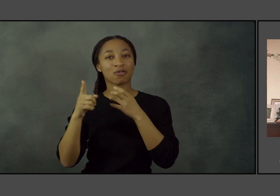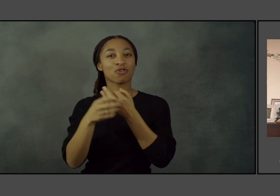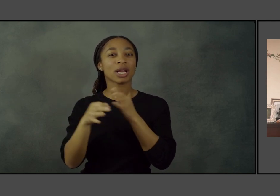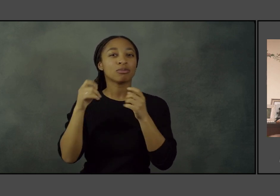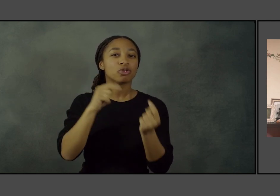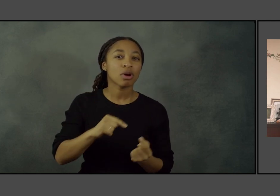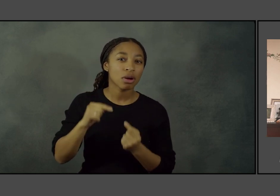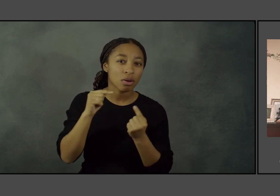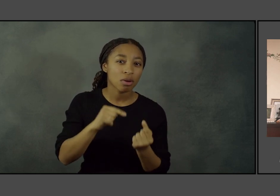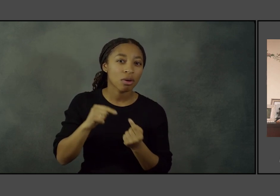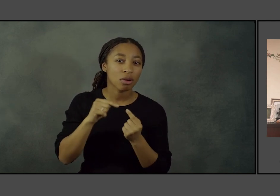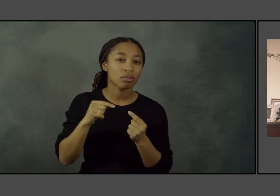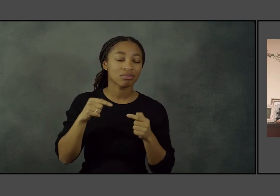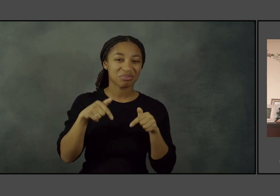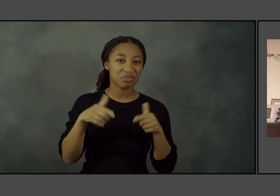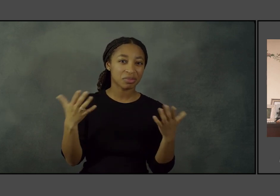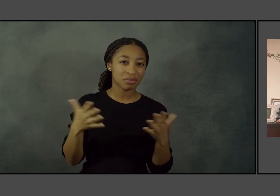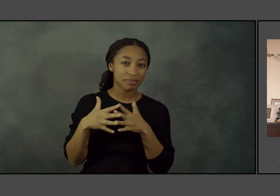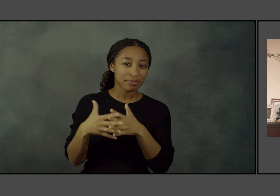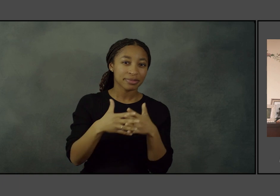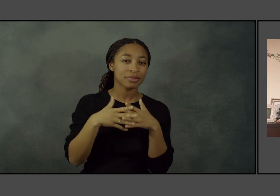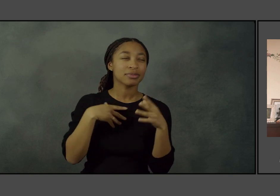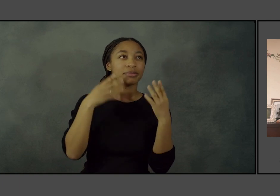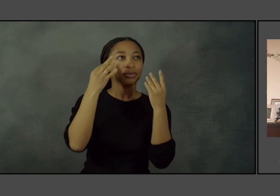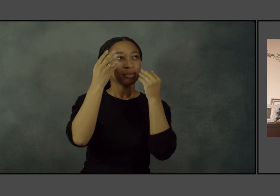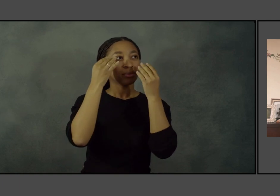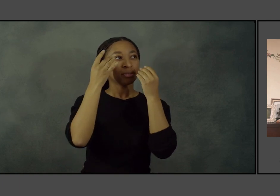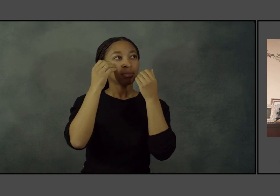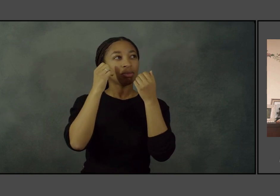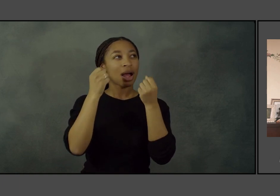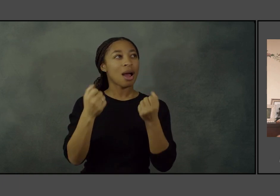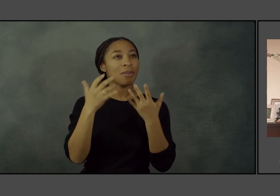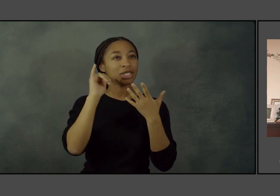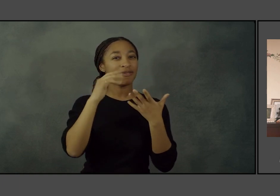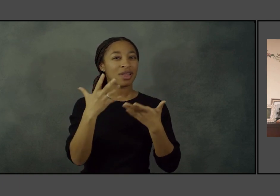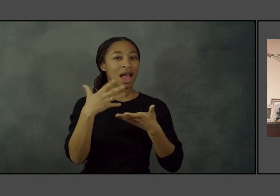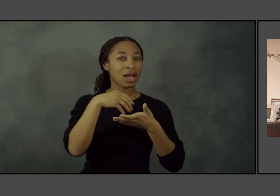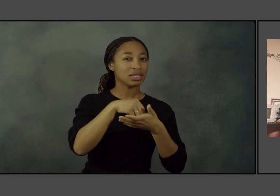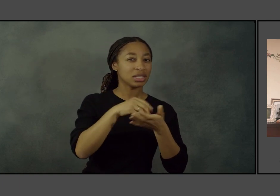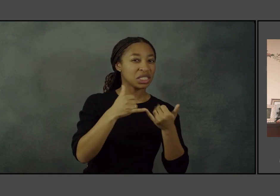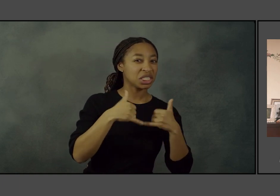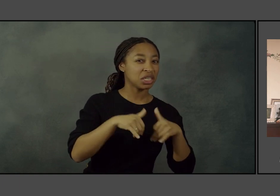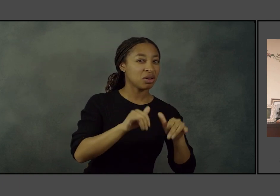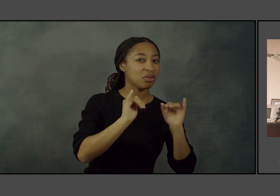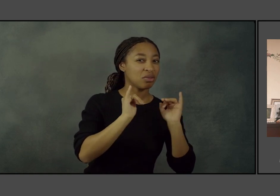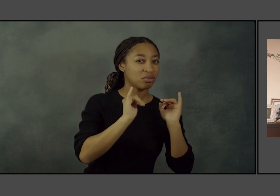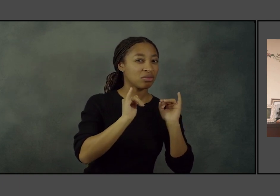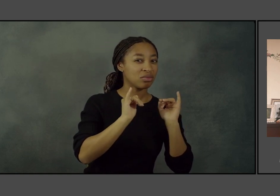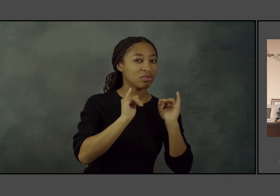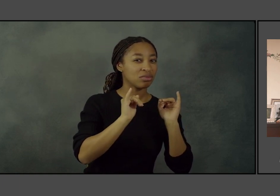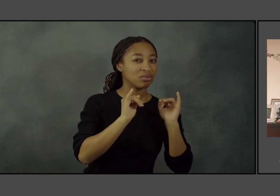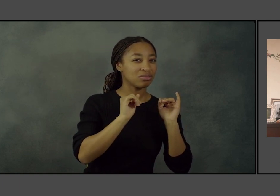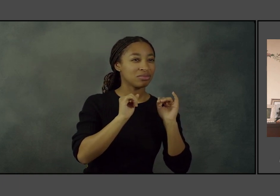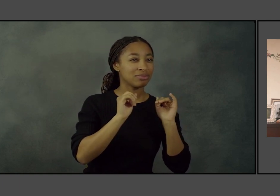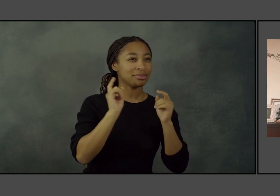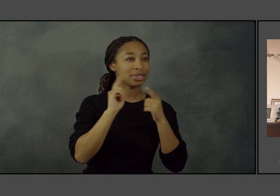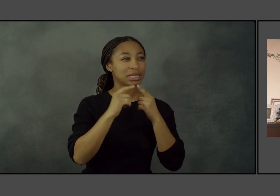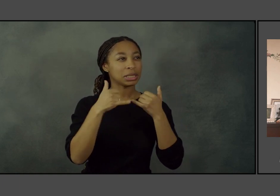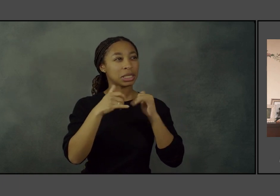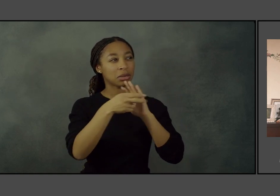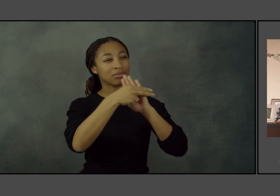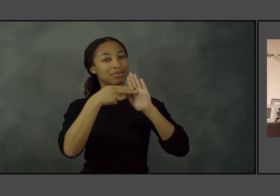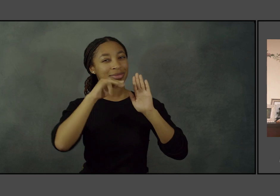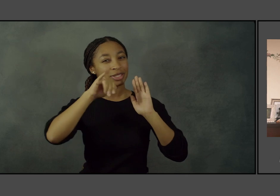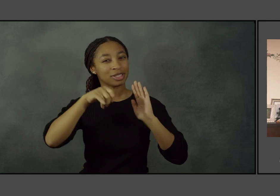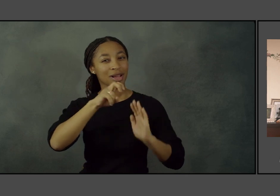that needs to still be a part of the music for us to still call it jazz. That's something that I struggle with,